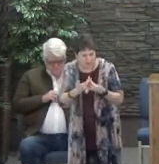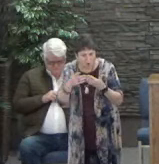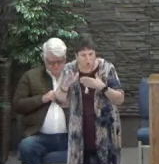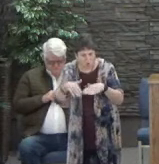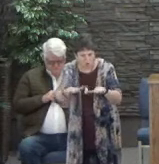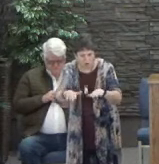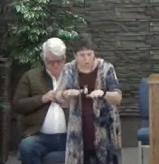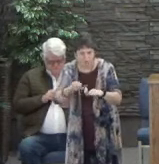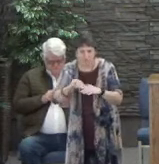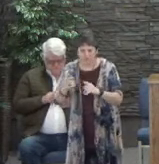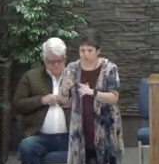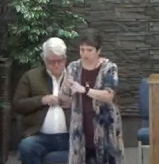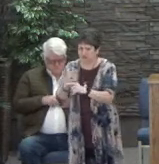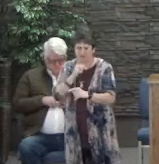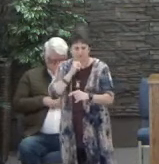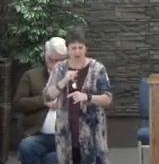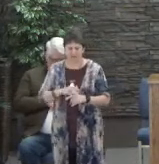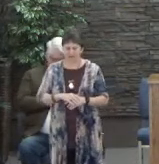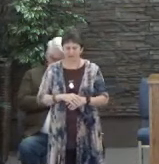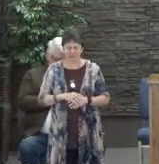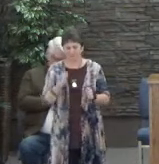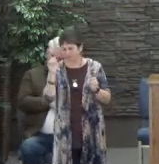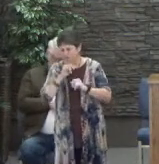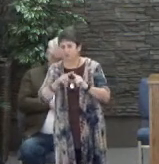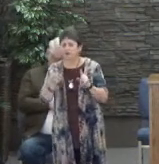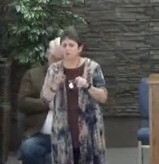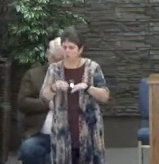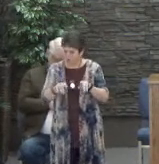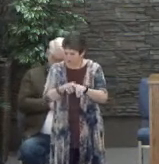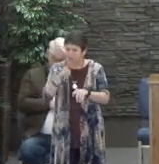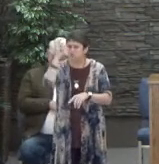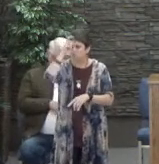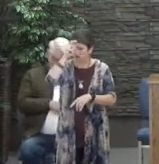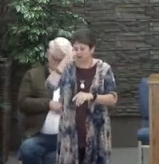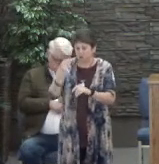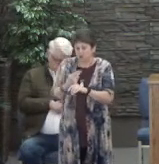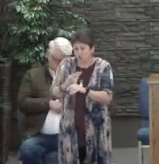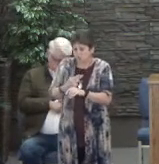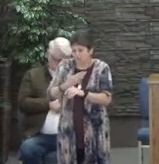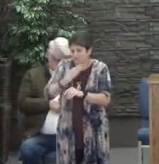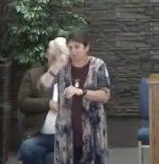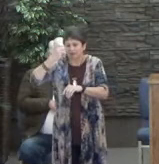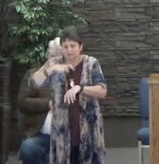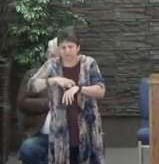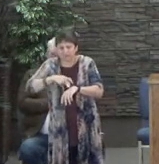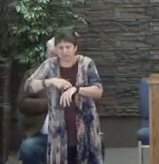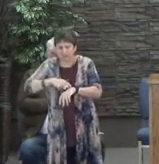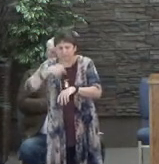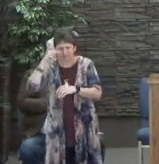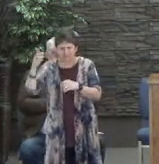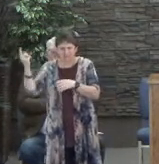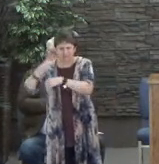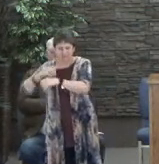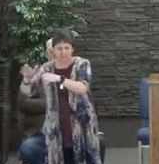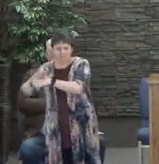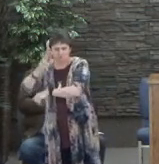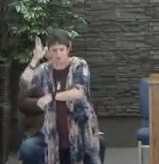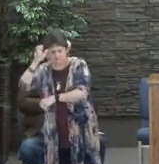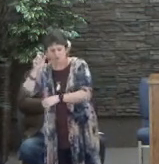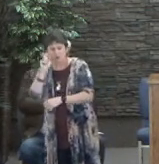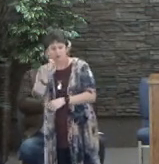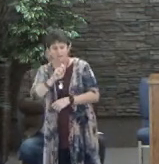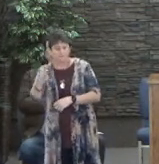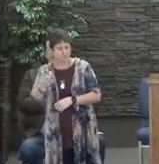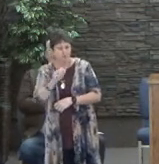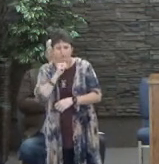walk, not as unwise but as wise, making the best use of the time because the days are evil. Therefore,